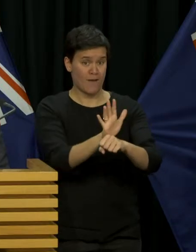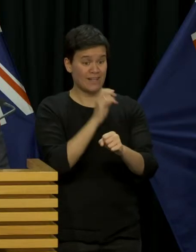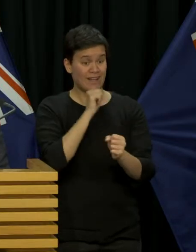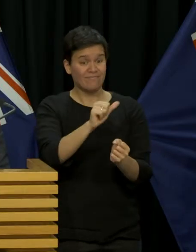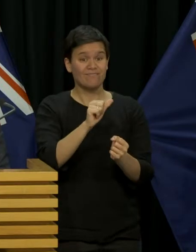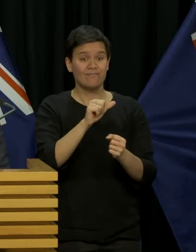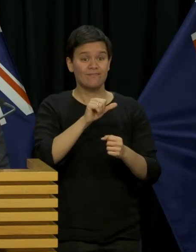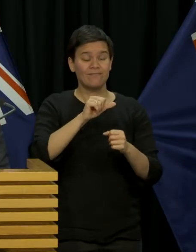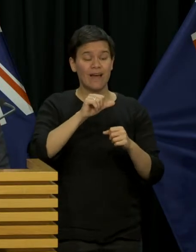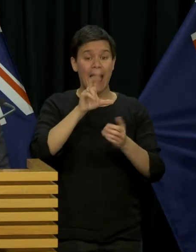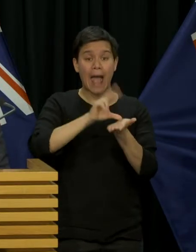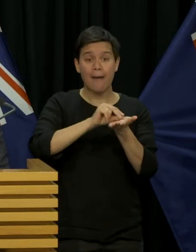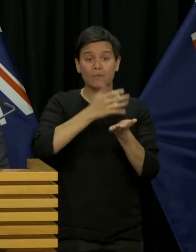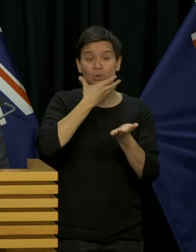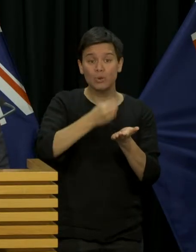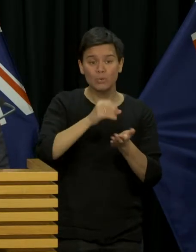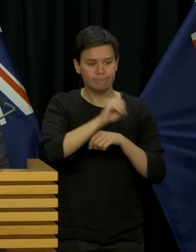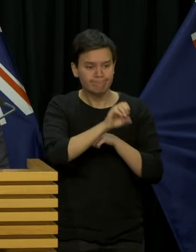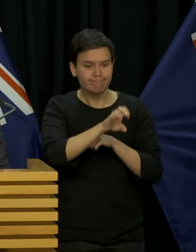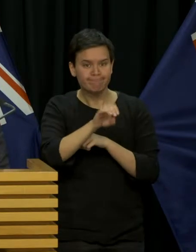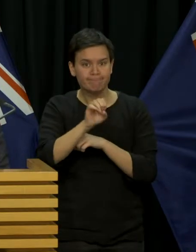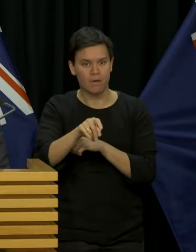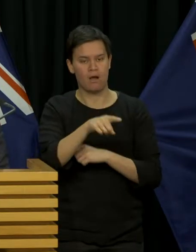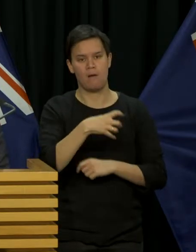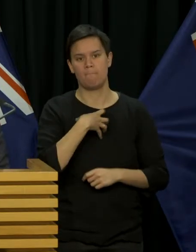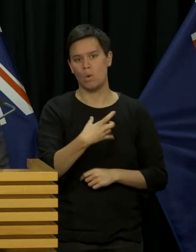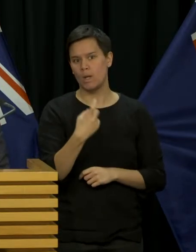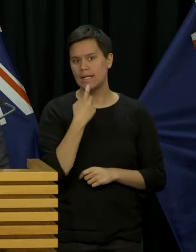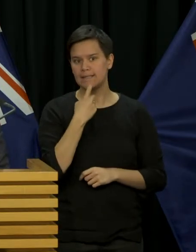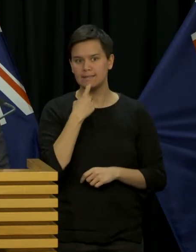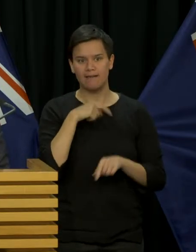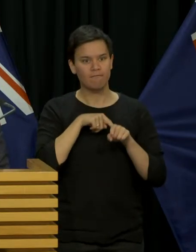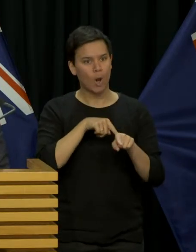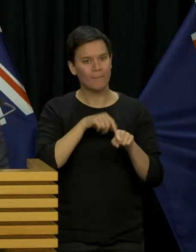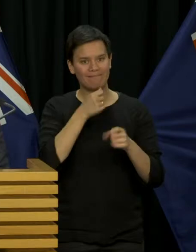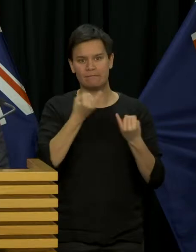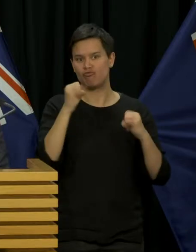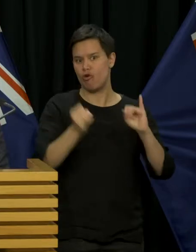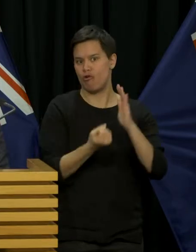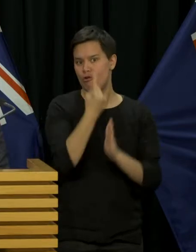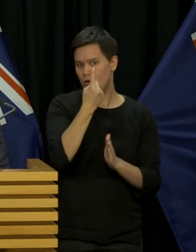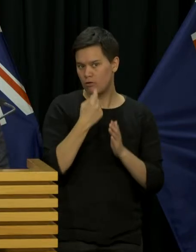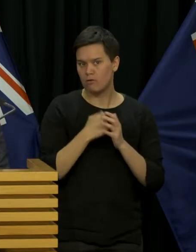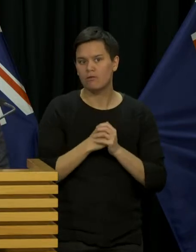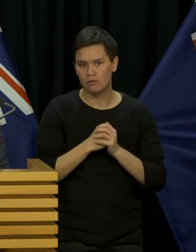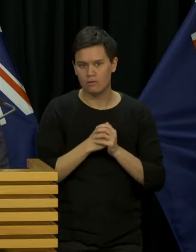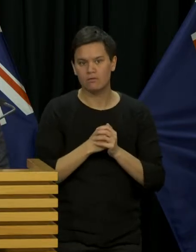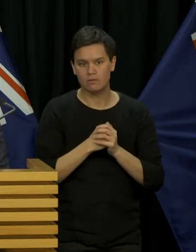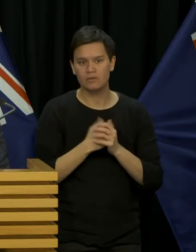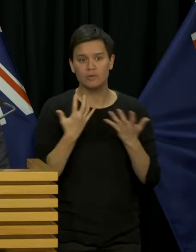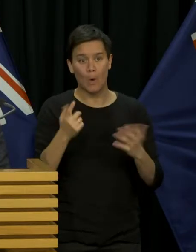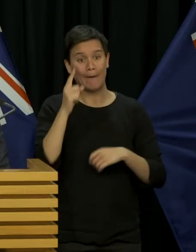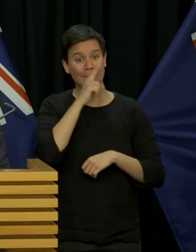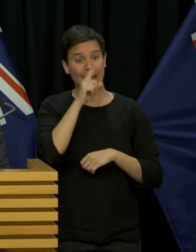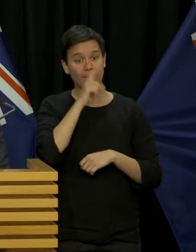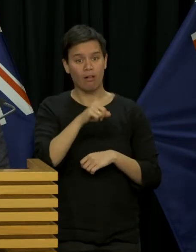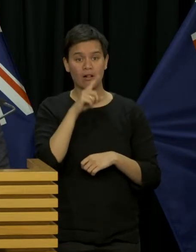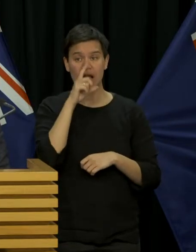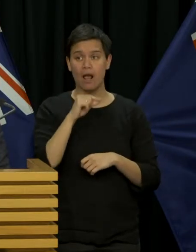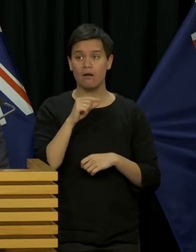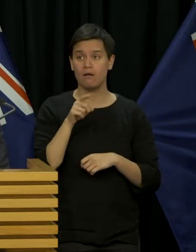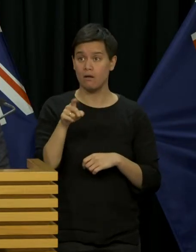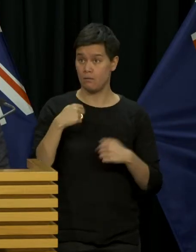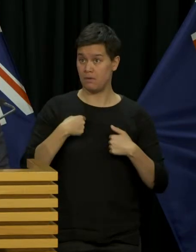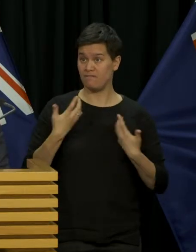overstated, including us having up-to-date contact details of people, but also people having ready access to a record of where they have